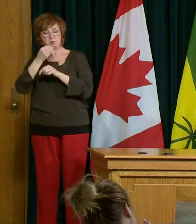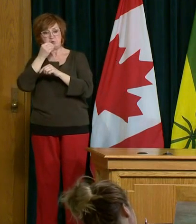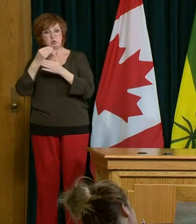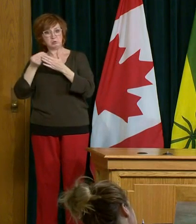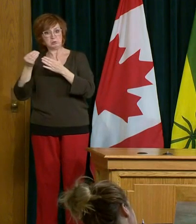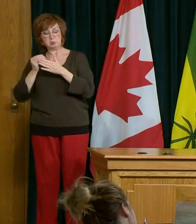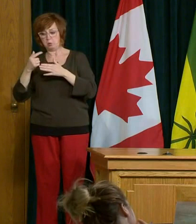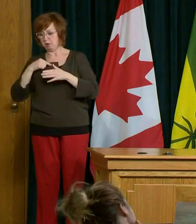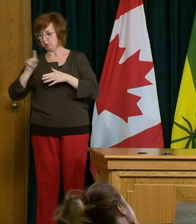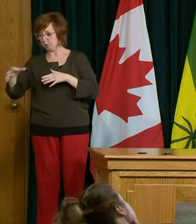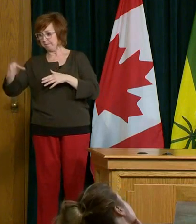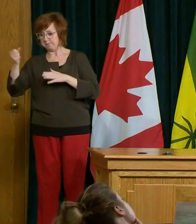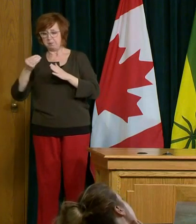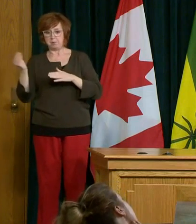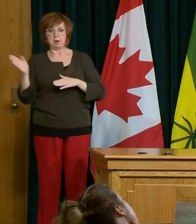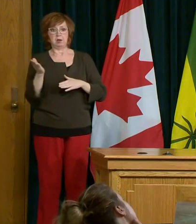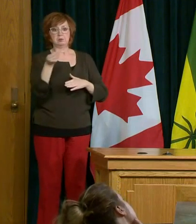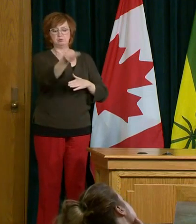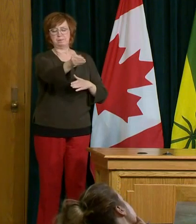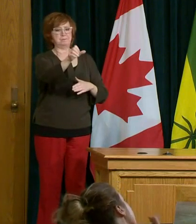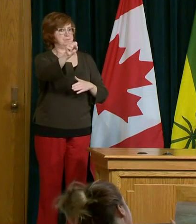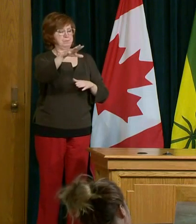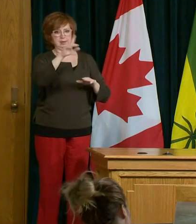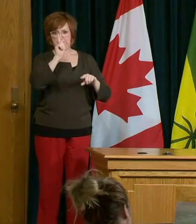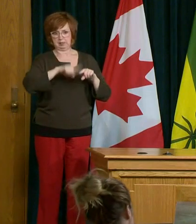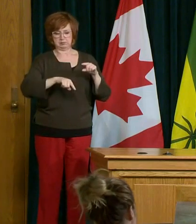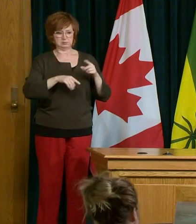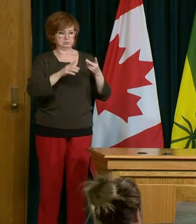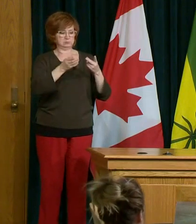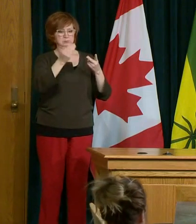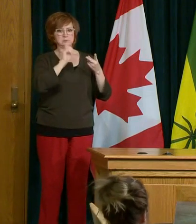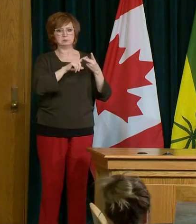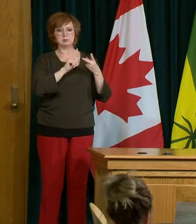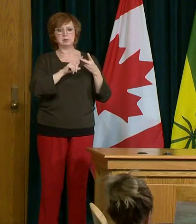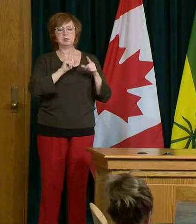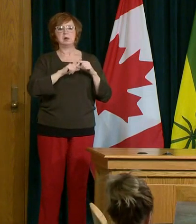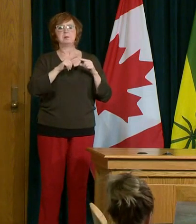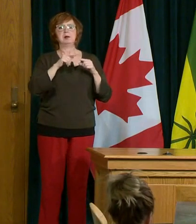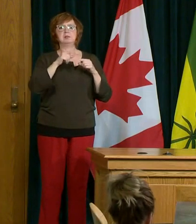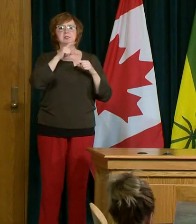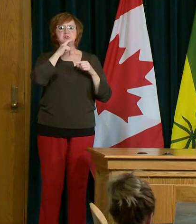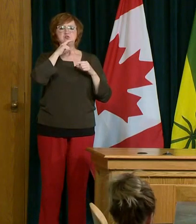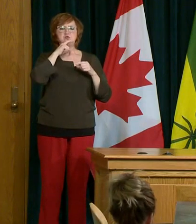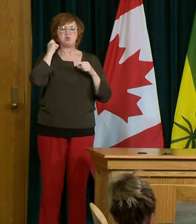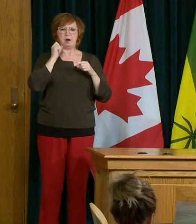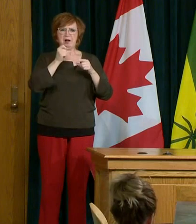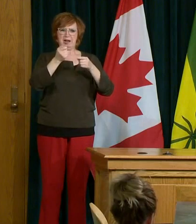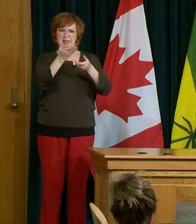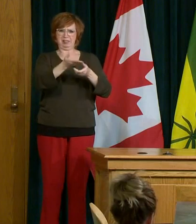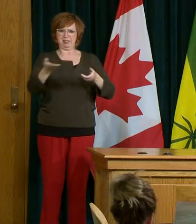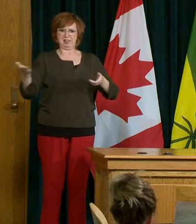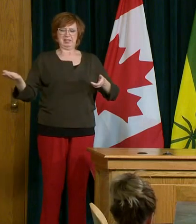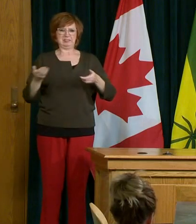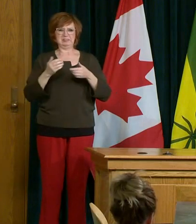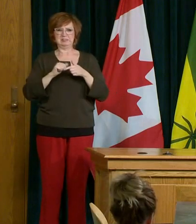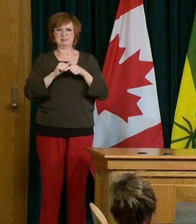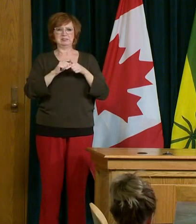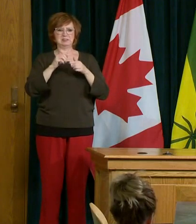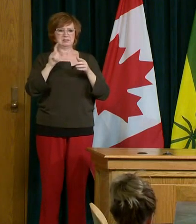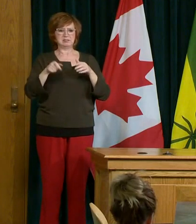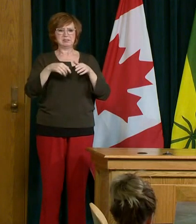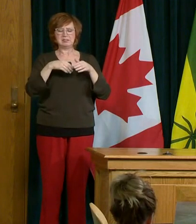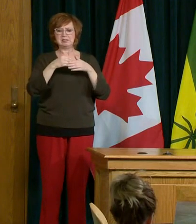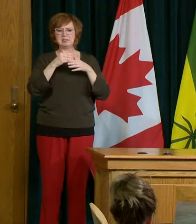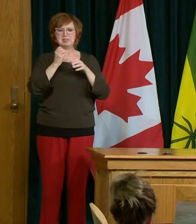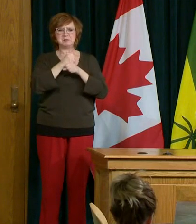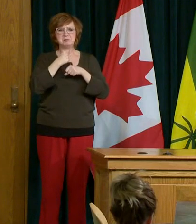such as cards, letters, books, pictures, artwork. Floral arrangements will not be permitted in some acute care settings, such